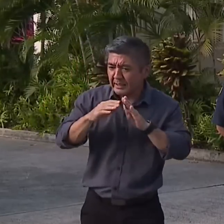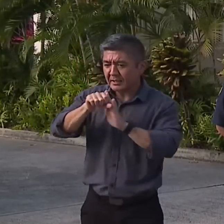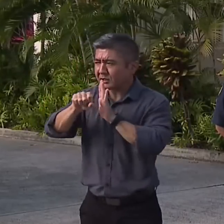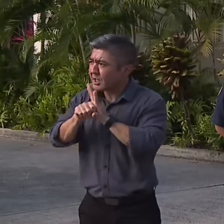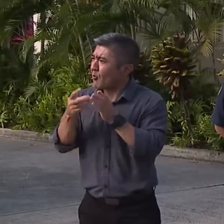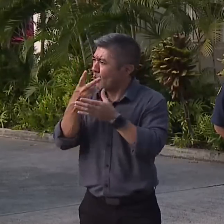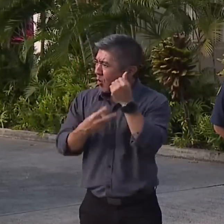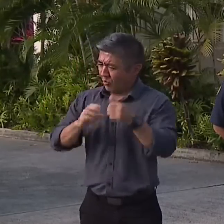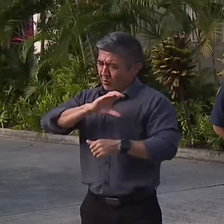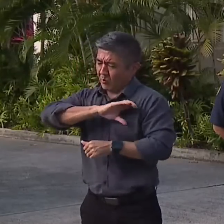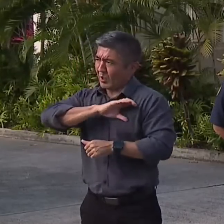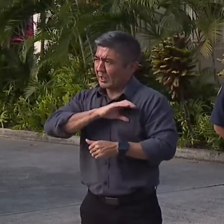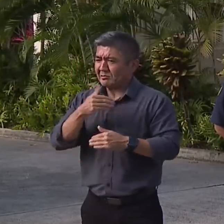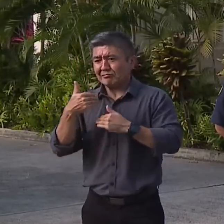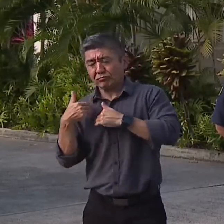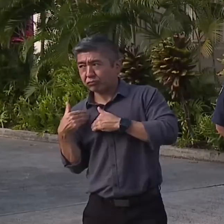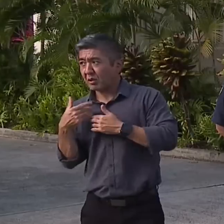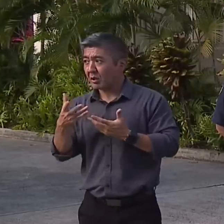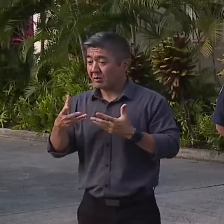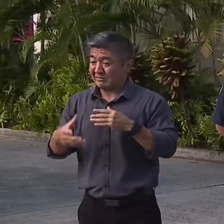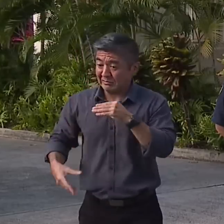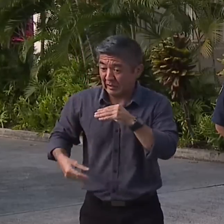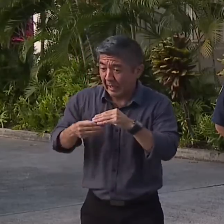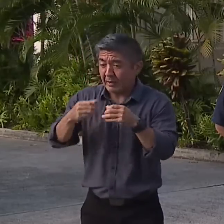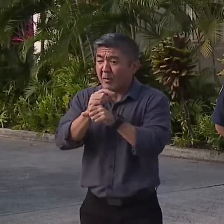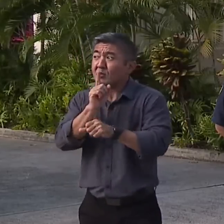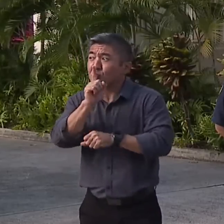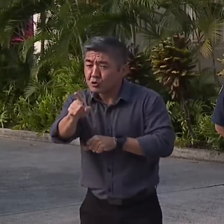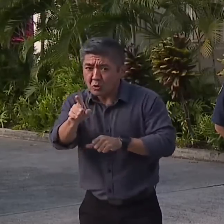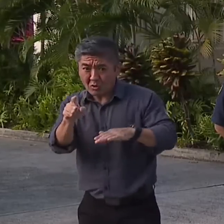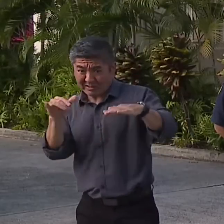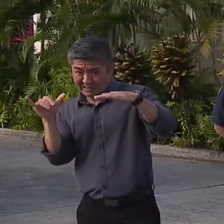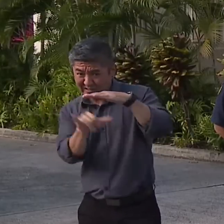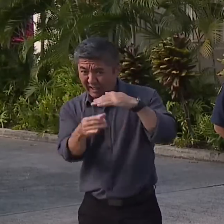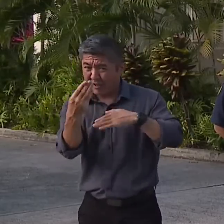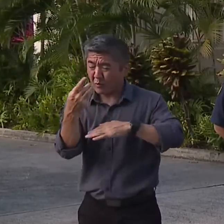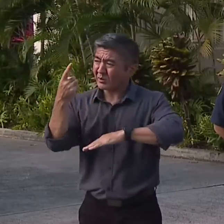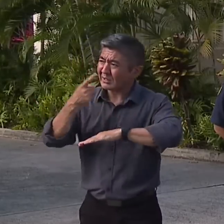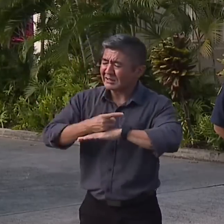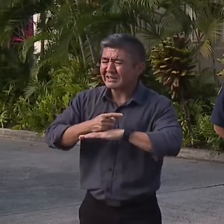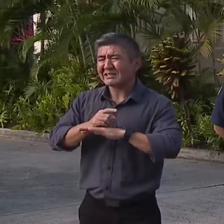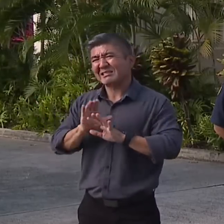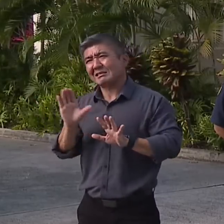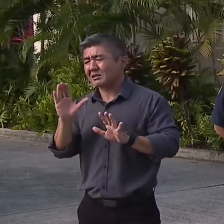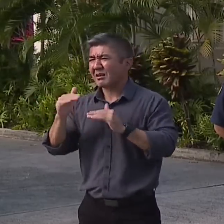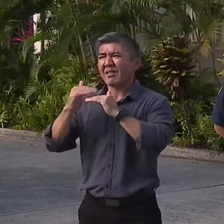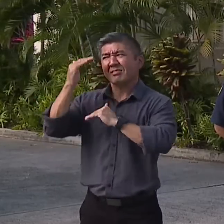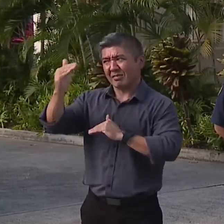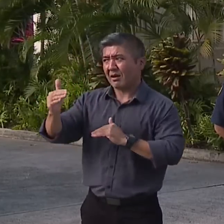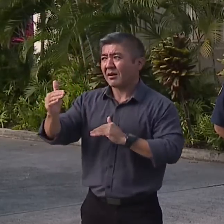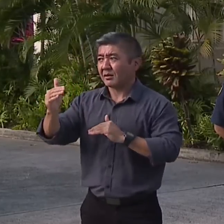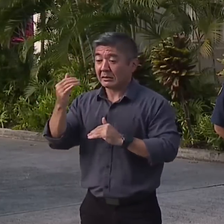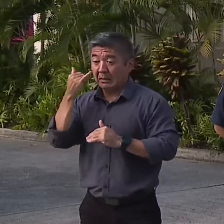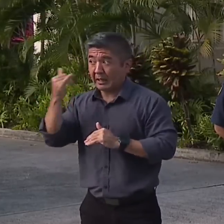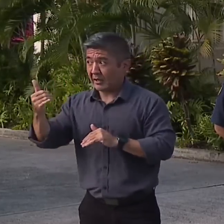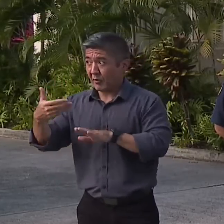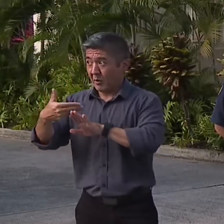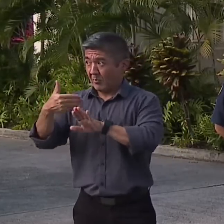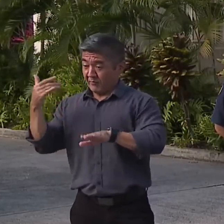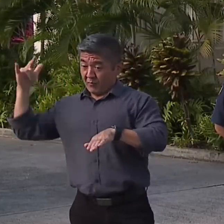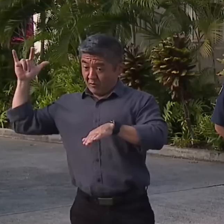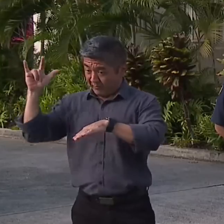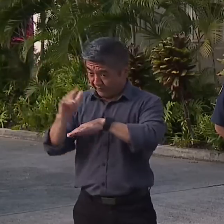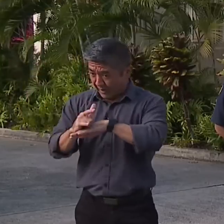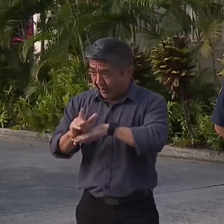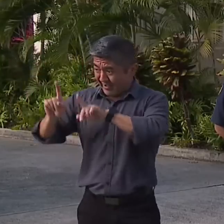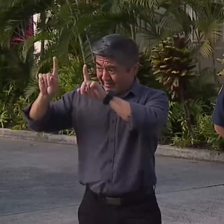And to put this additional burden is just almost impossible to meet. A pre-travel test program, knowing more people are tested and proven to be shown